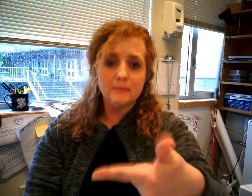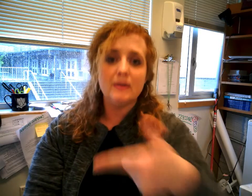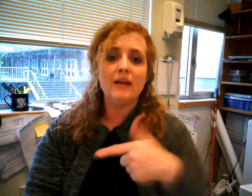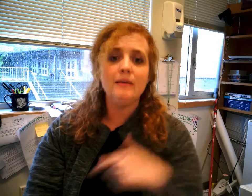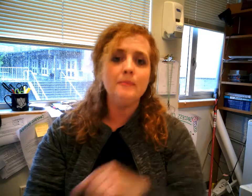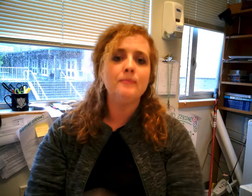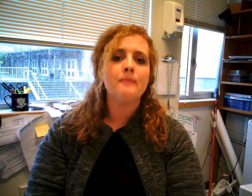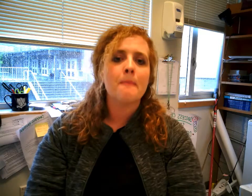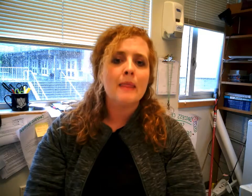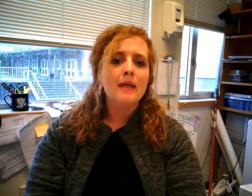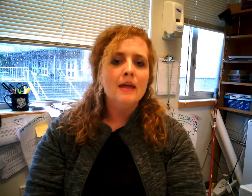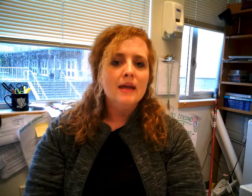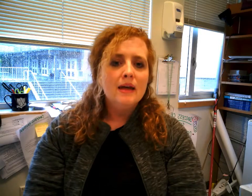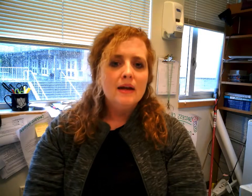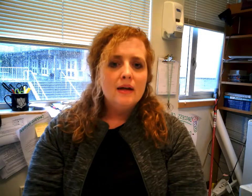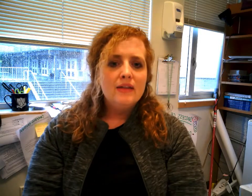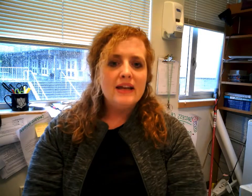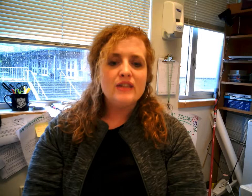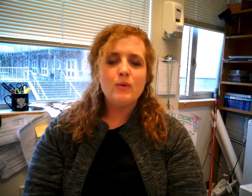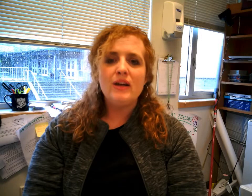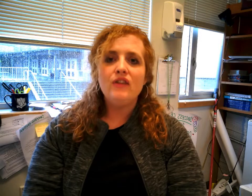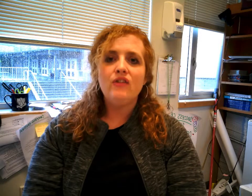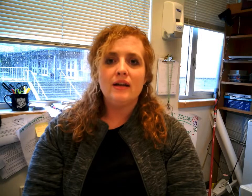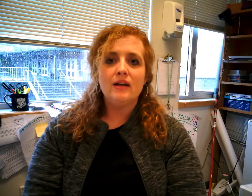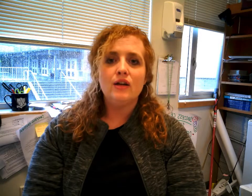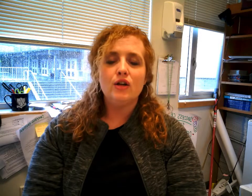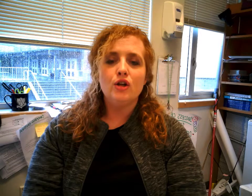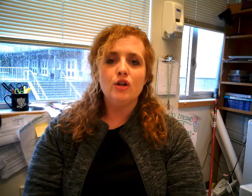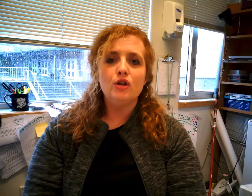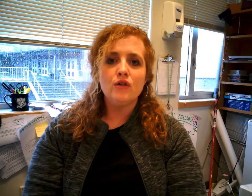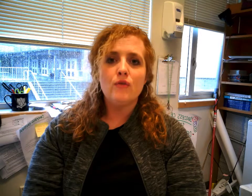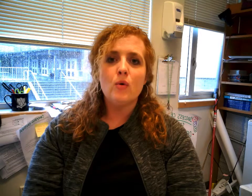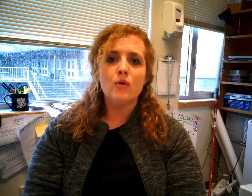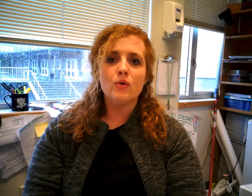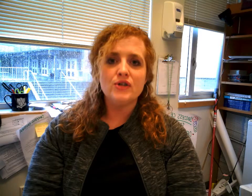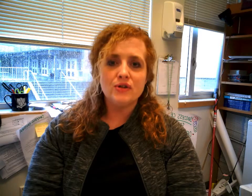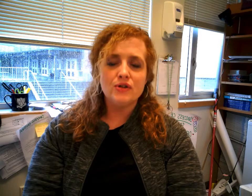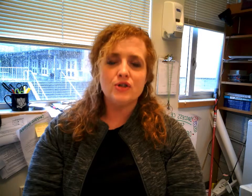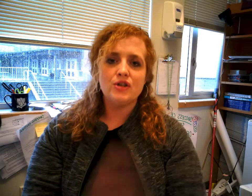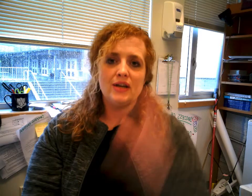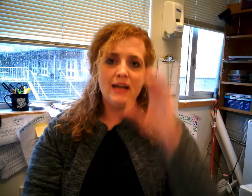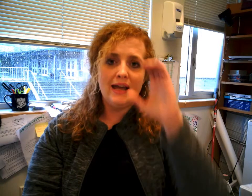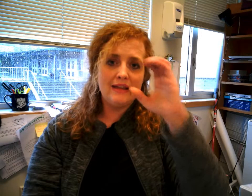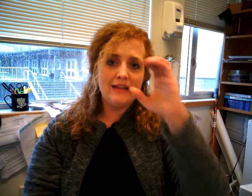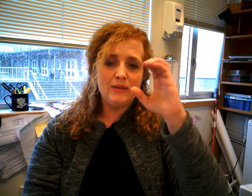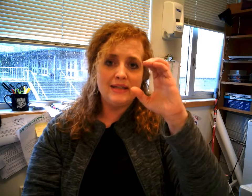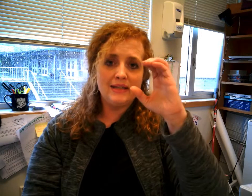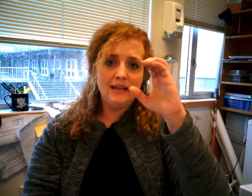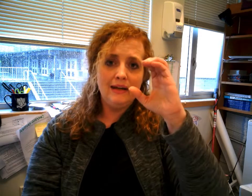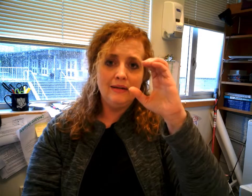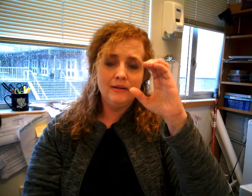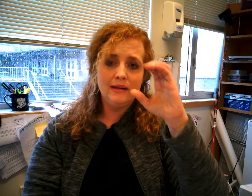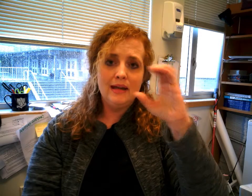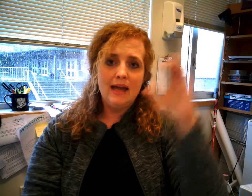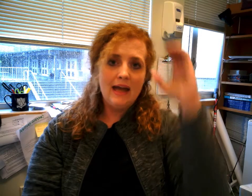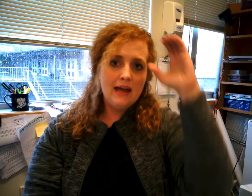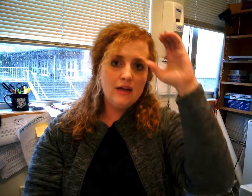Okay. The next one is look for or search, and that's with a C, and you're